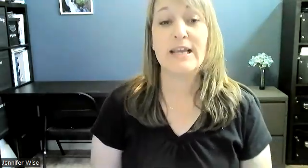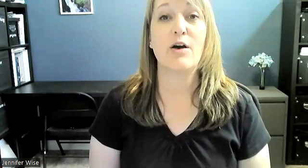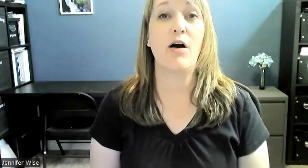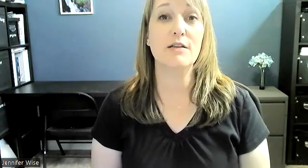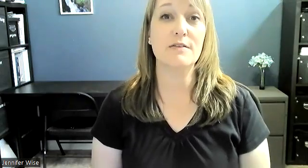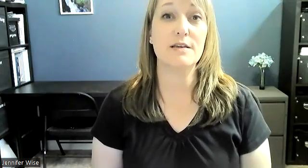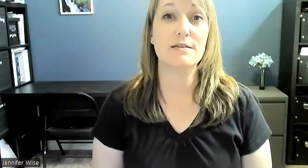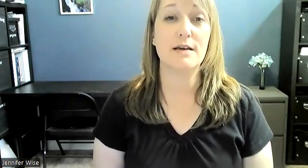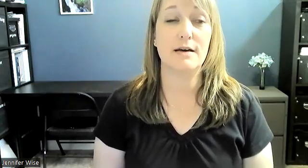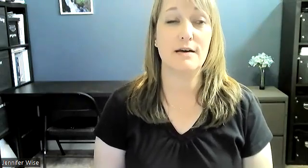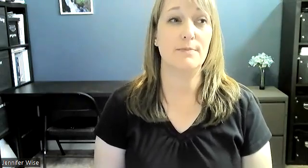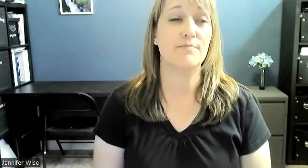Now, all of these